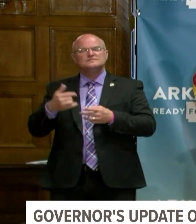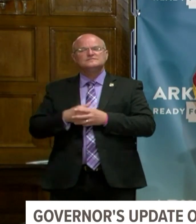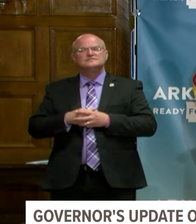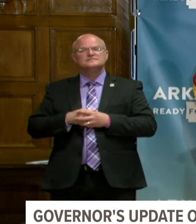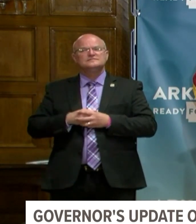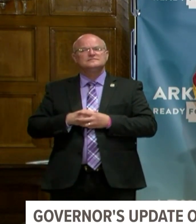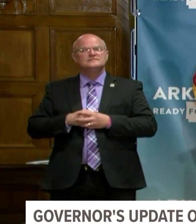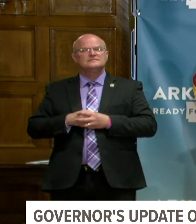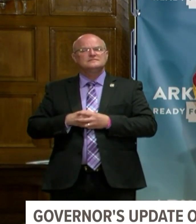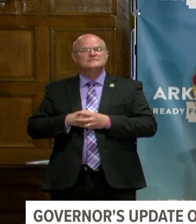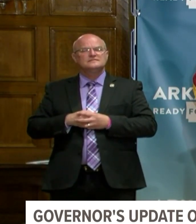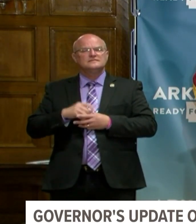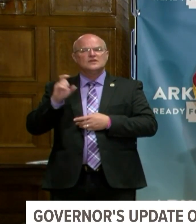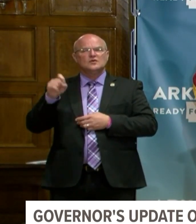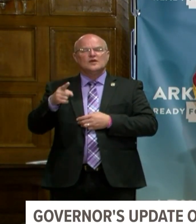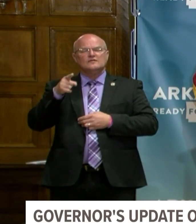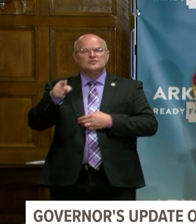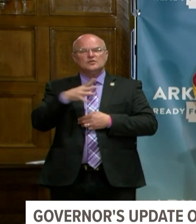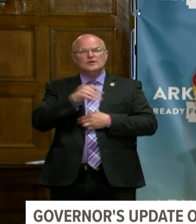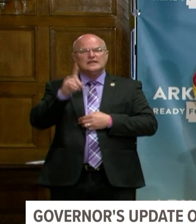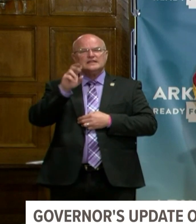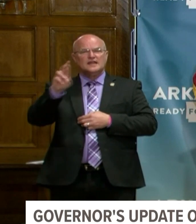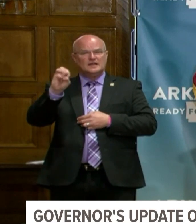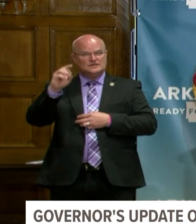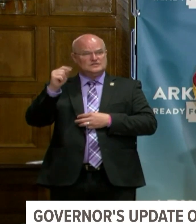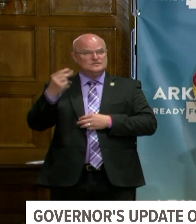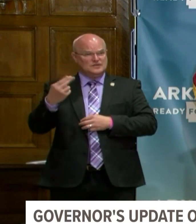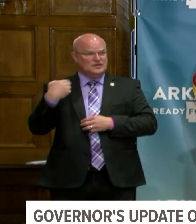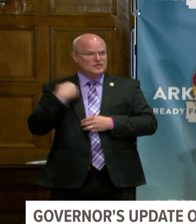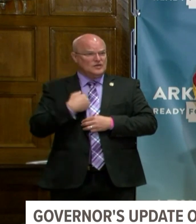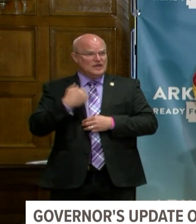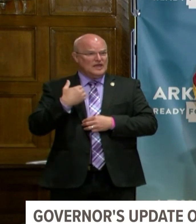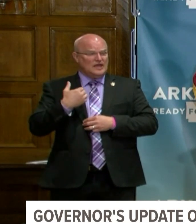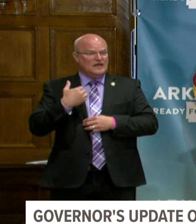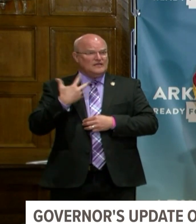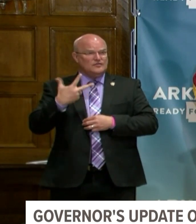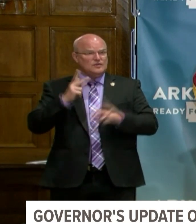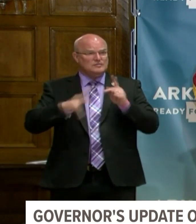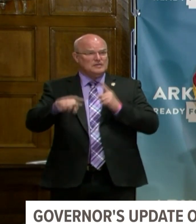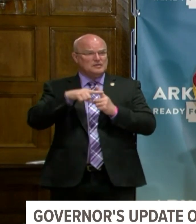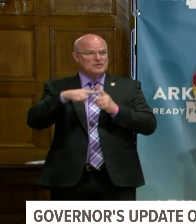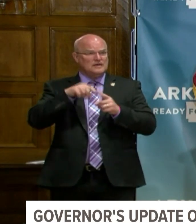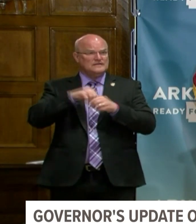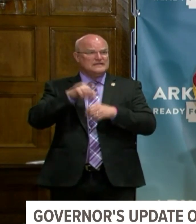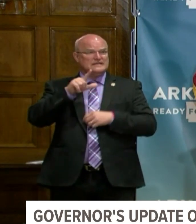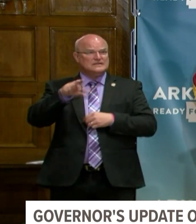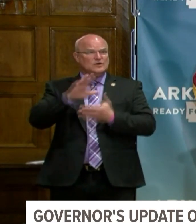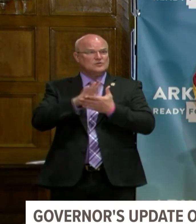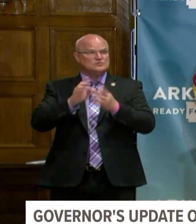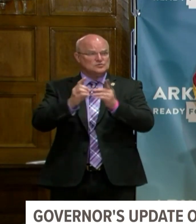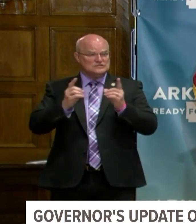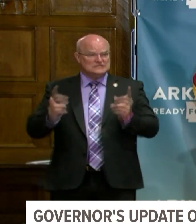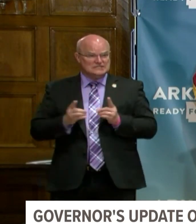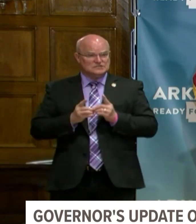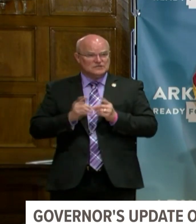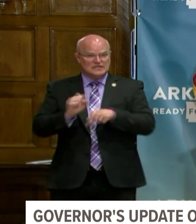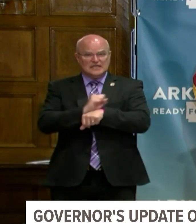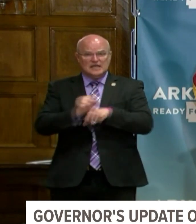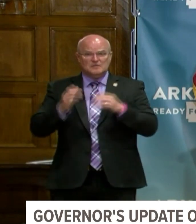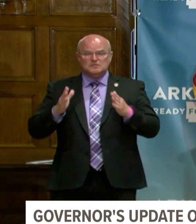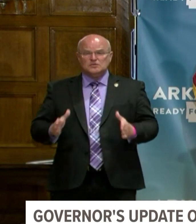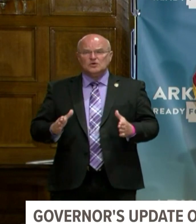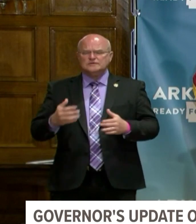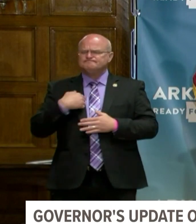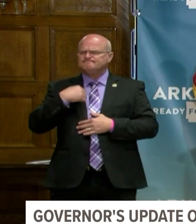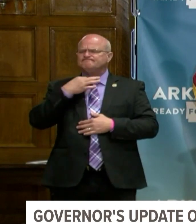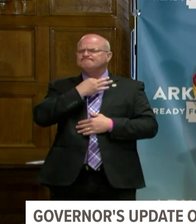Thank you, sir. I have a question for both you and Dr. Smith. We have 3 people positive right now in the Little Rock School District employees.